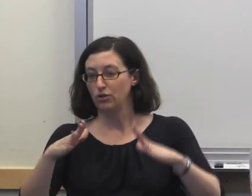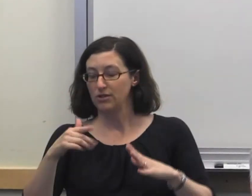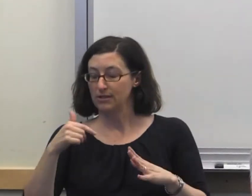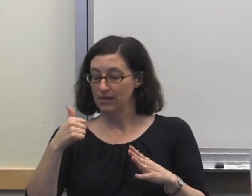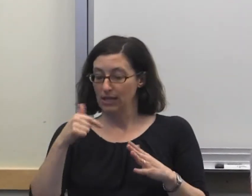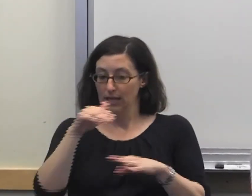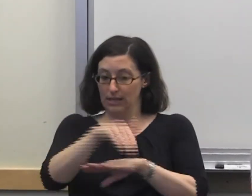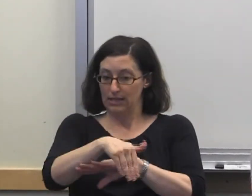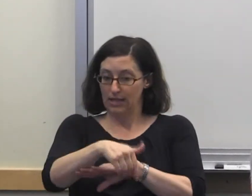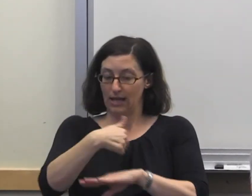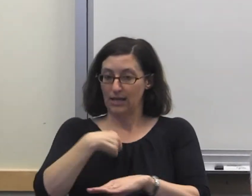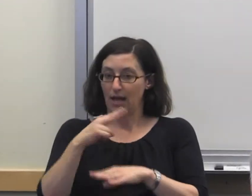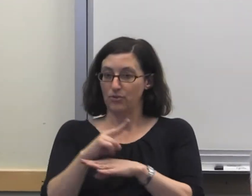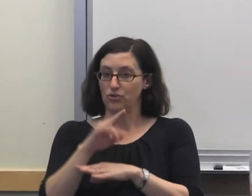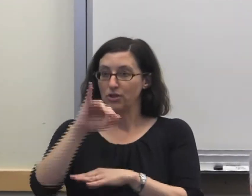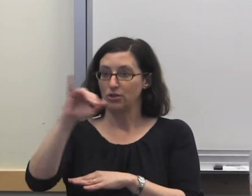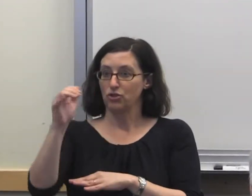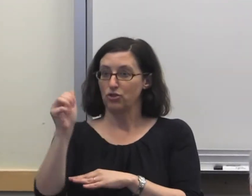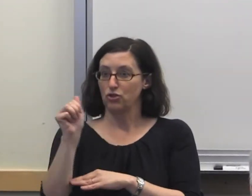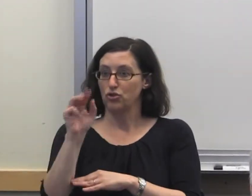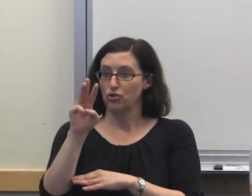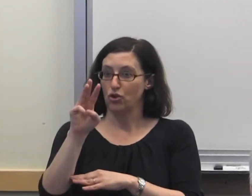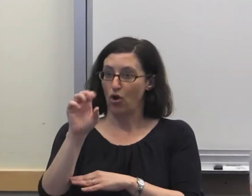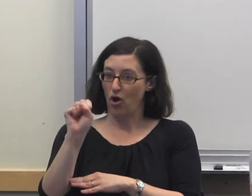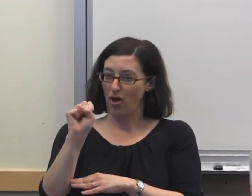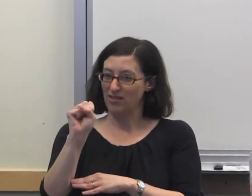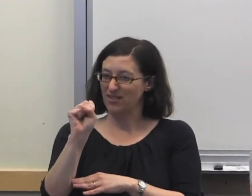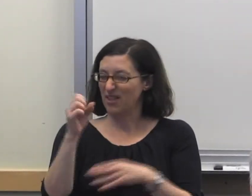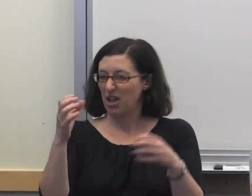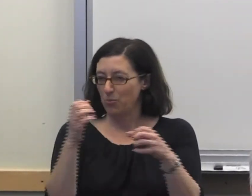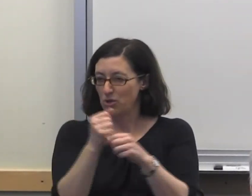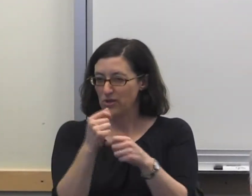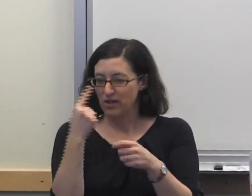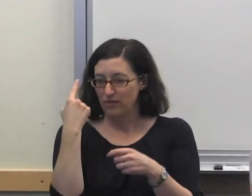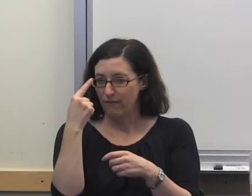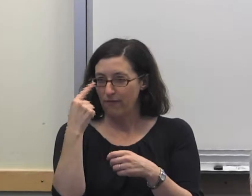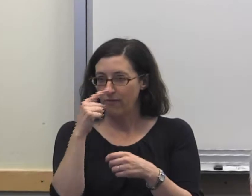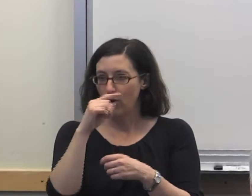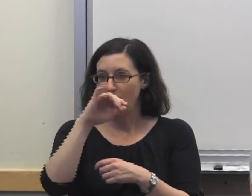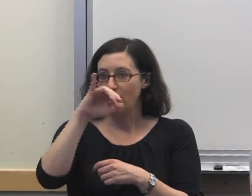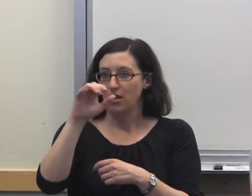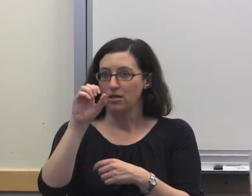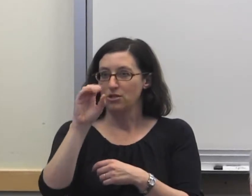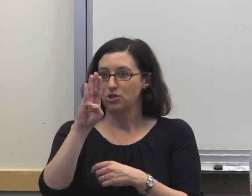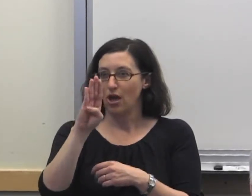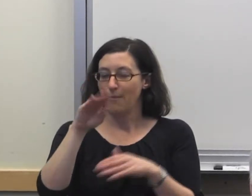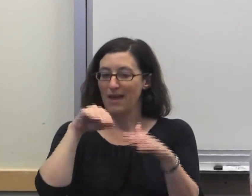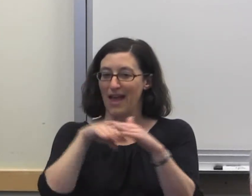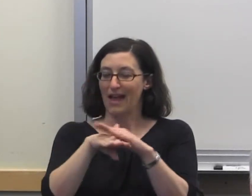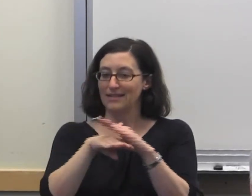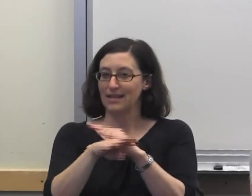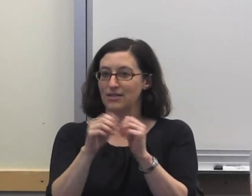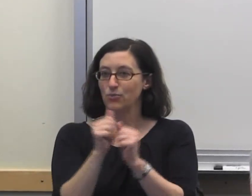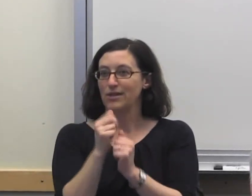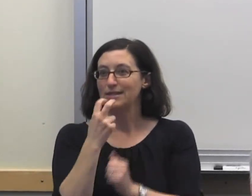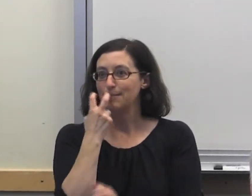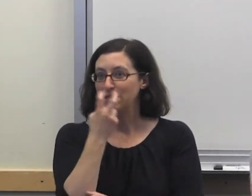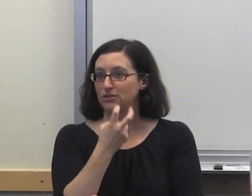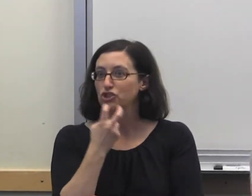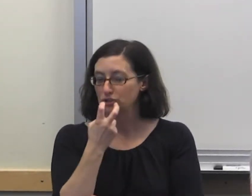using tonight is called JAWS. JAWS is an acronym for Job Access with Speech,